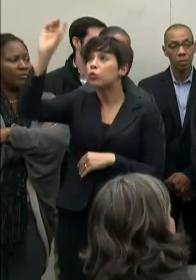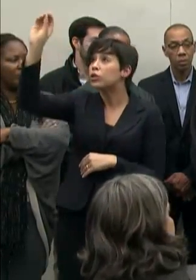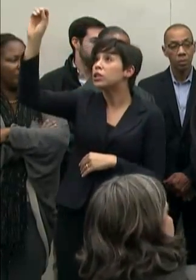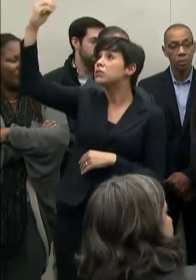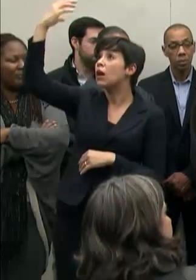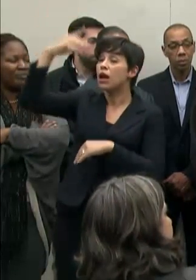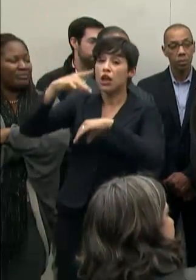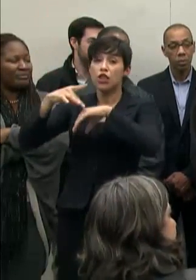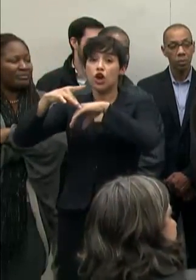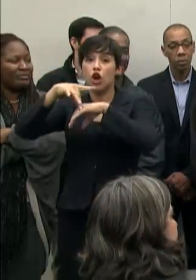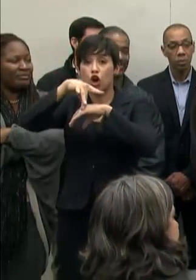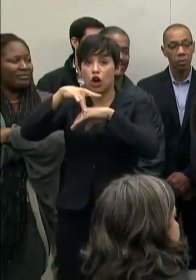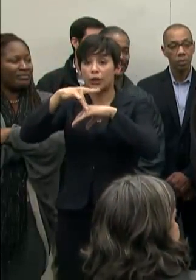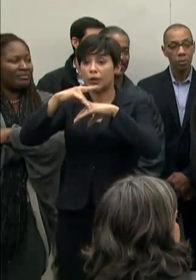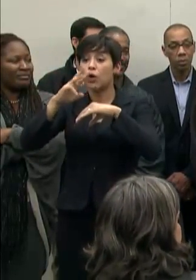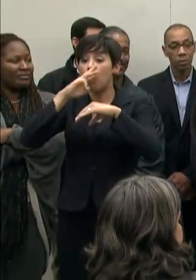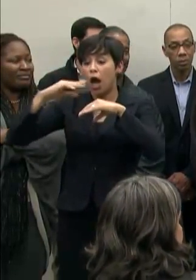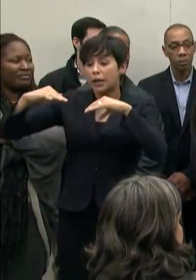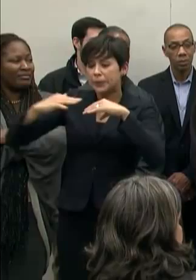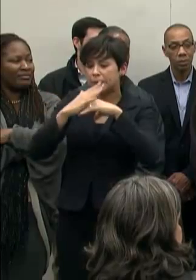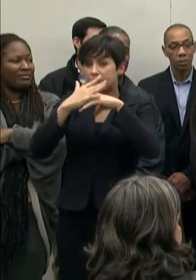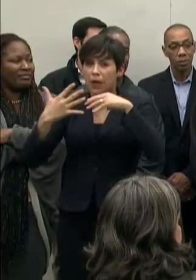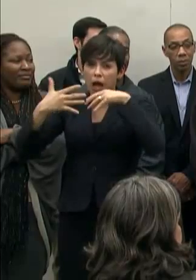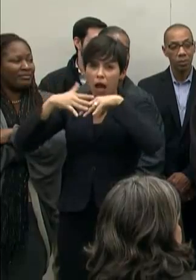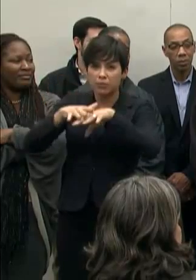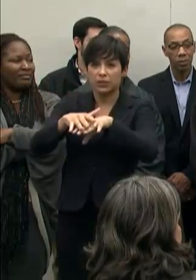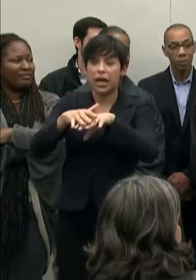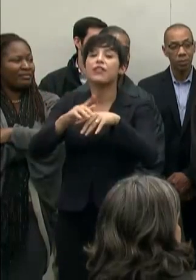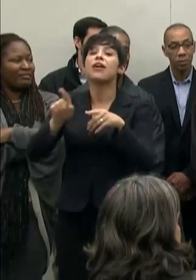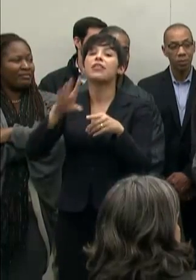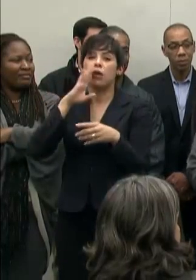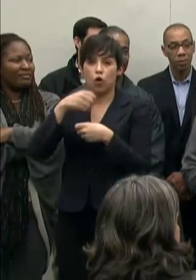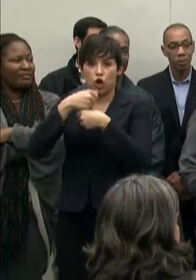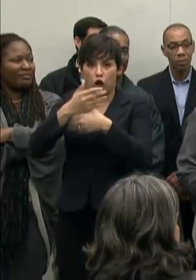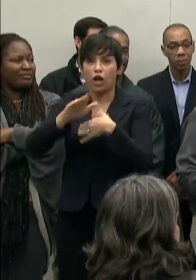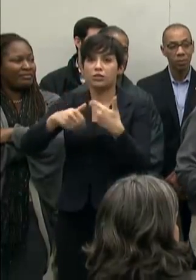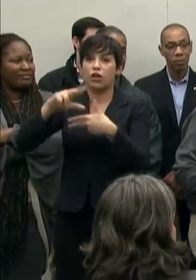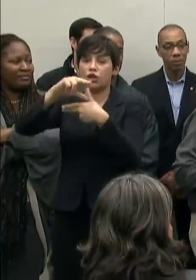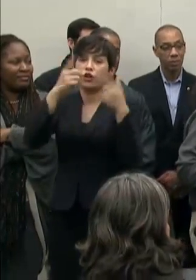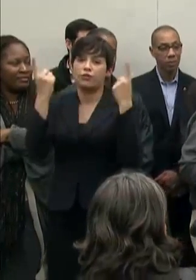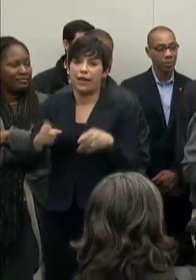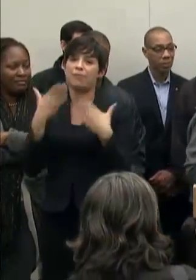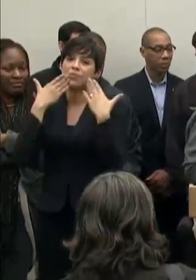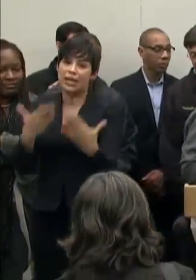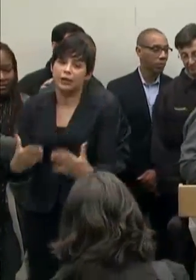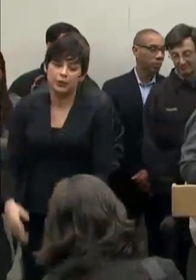and the comes together along with the wind. That's what causes all this. Thank you.